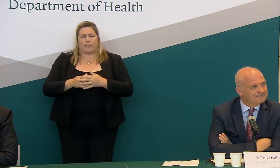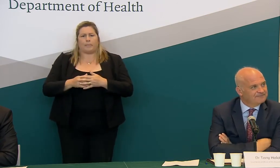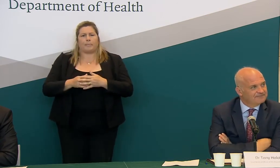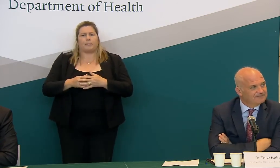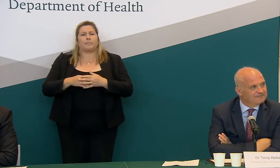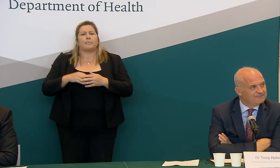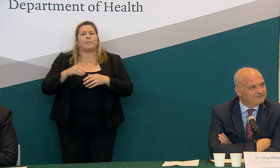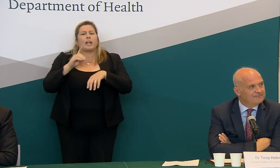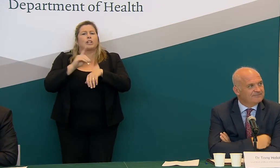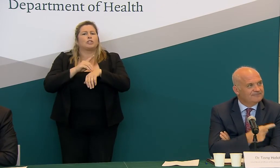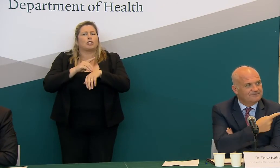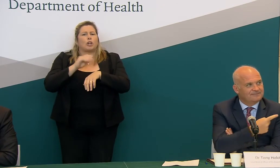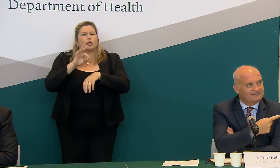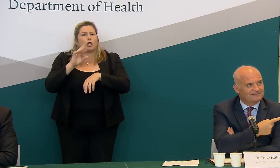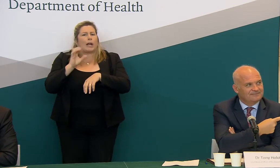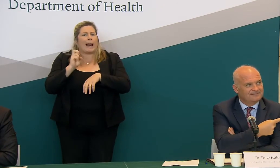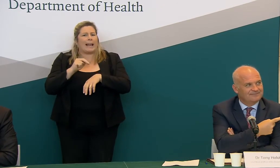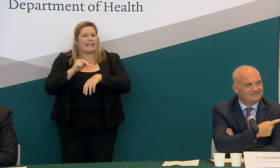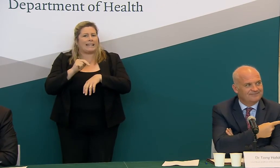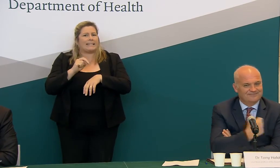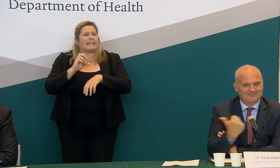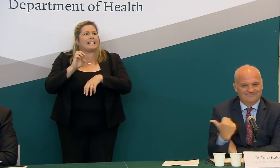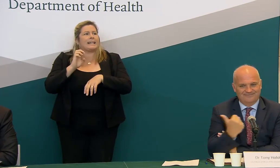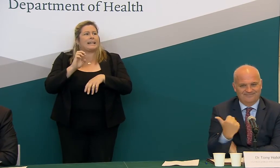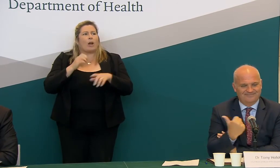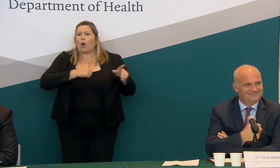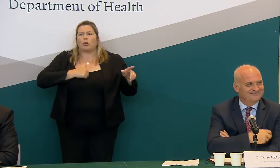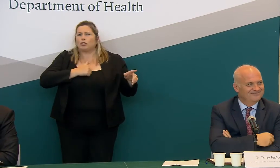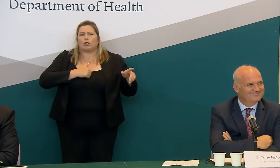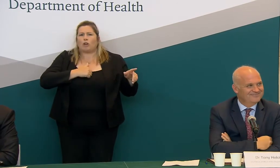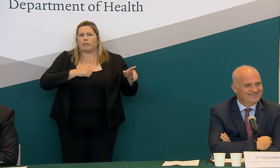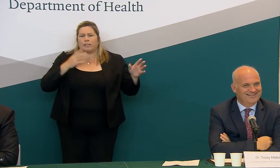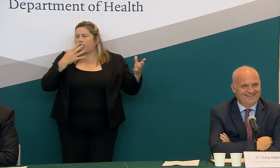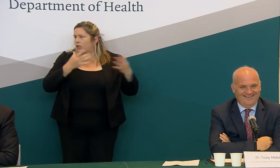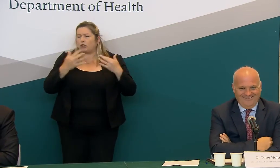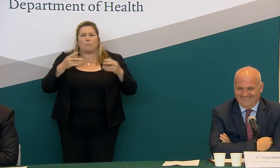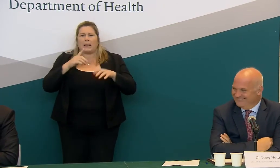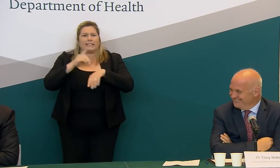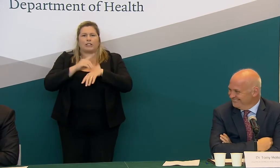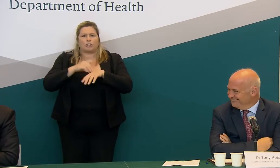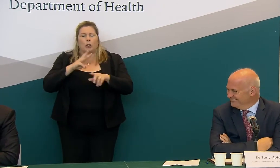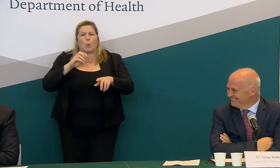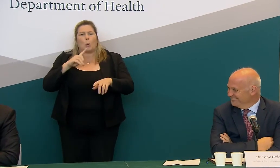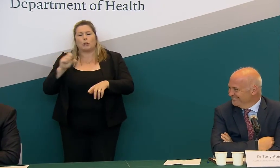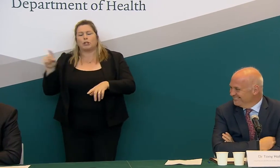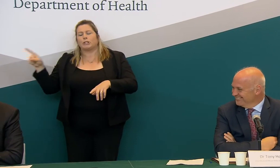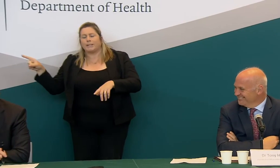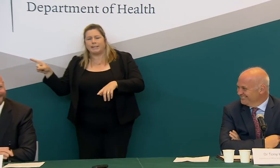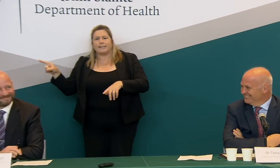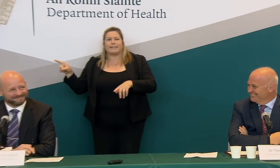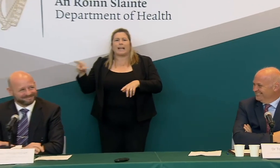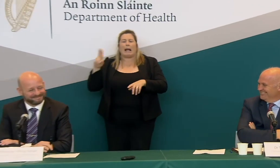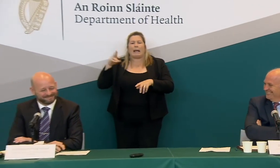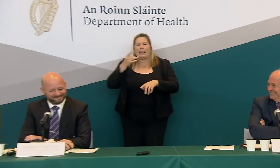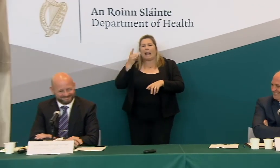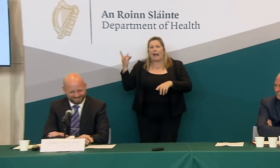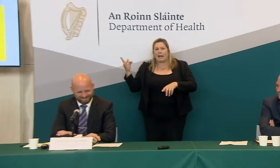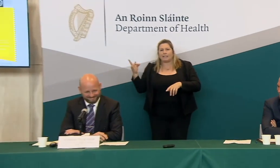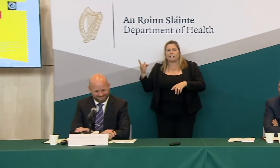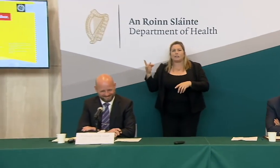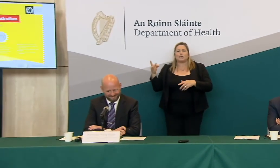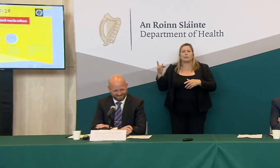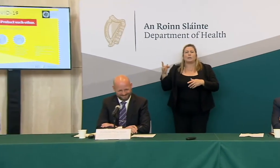Dr. Glynn, if I could ask you first, sorry, Woods, apologies, too many doctors in front of me. Dr. Woods, Can I ask you,